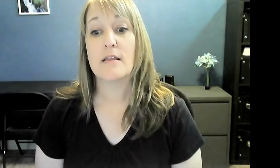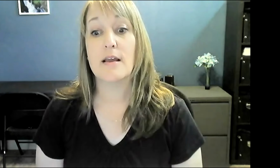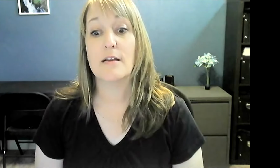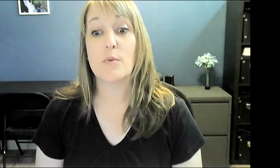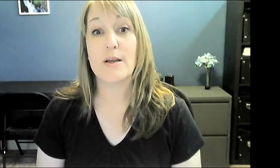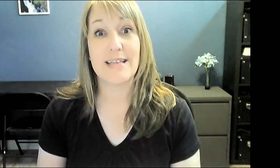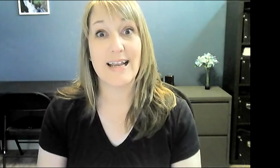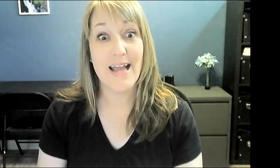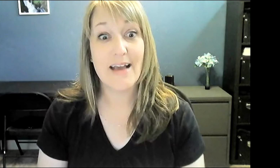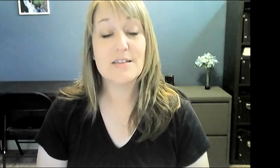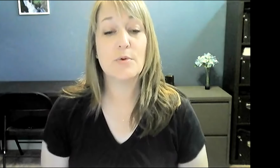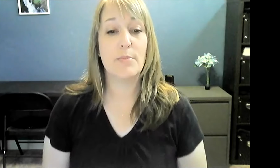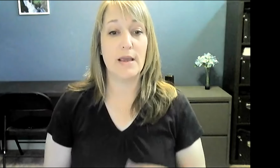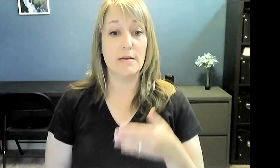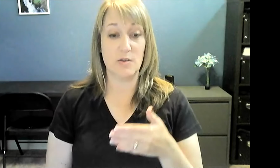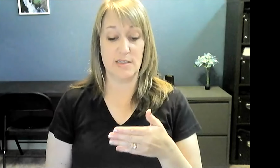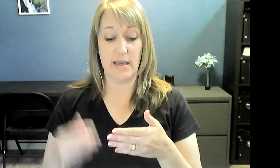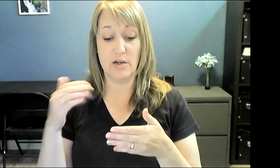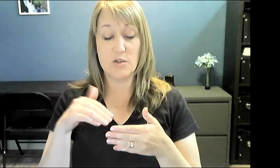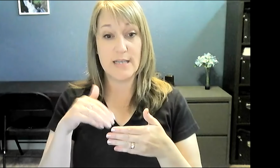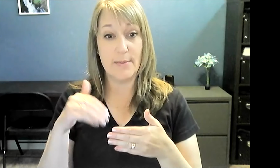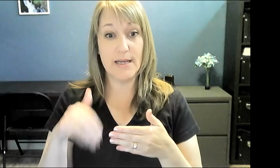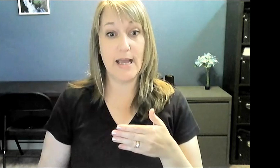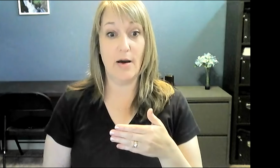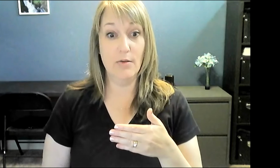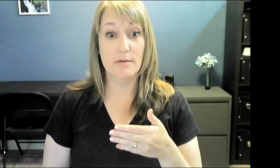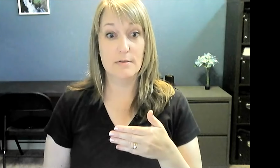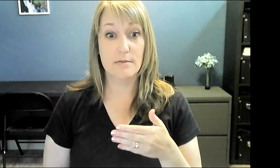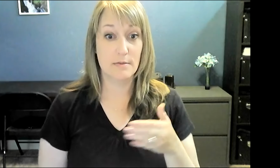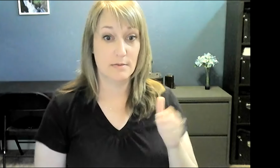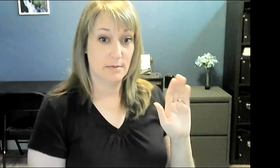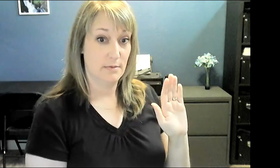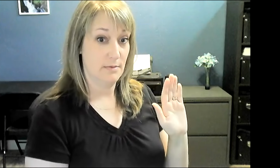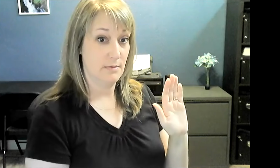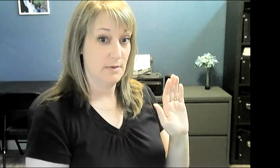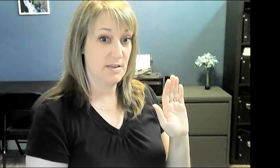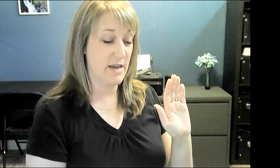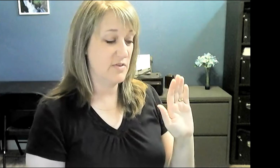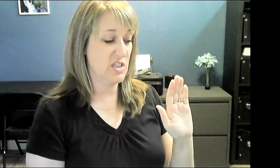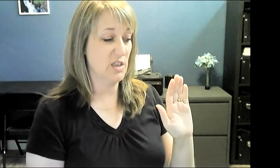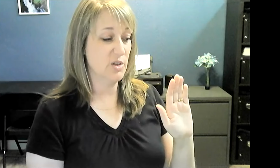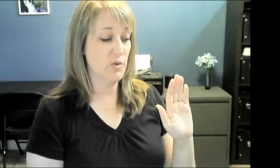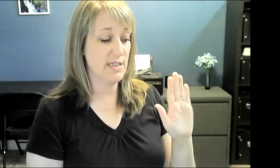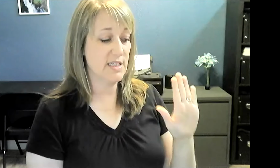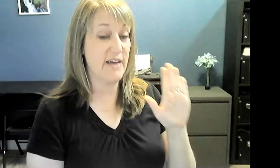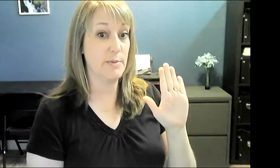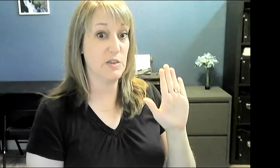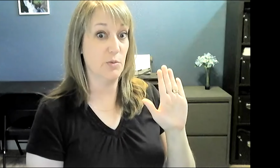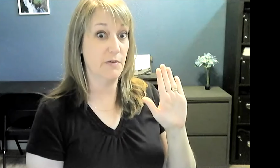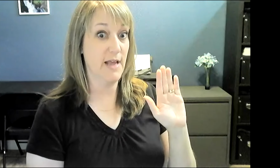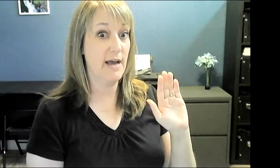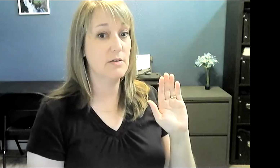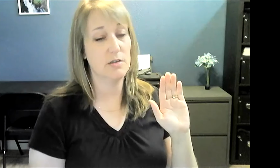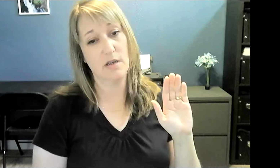then the way you sign next would be, so it's like, here's what's happening now. It's kind of just a loose, it doesn't have to be super flat, just kind of